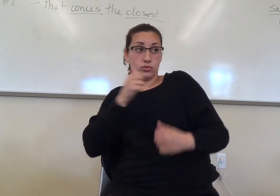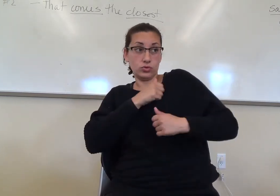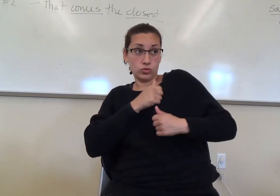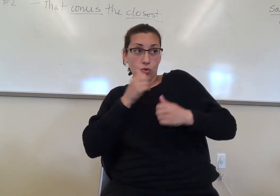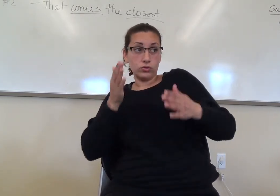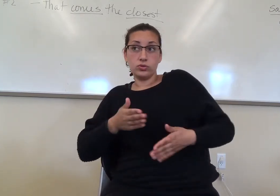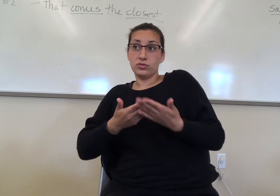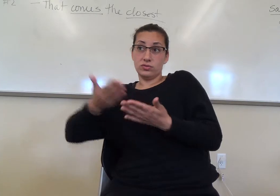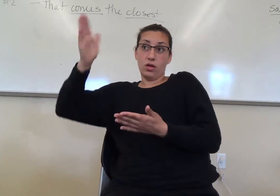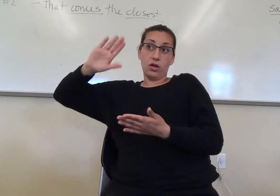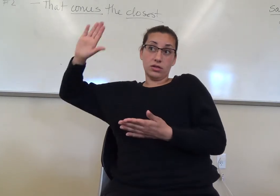what action are they doing?